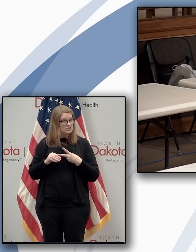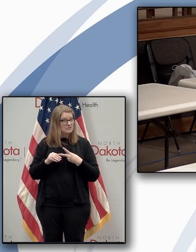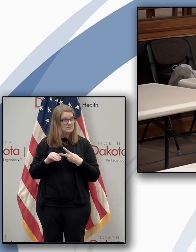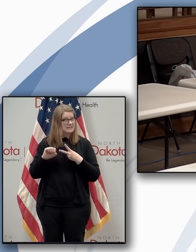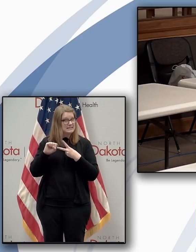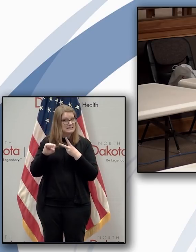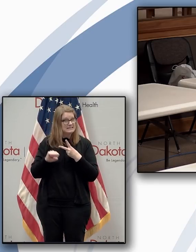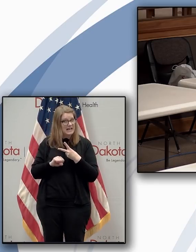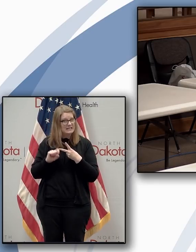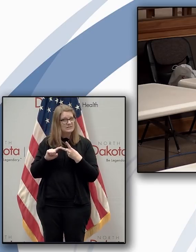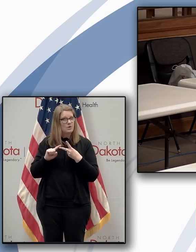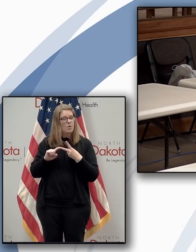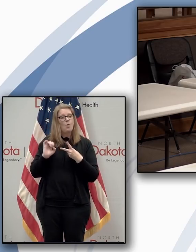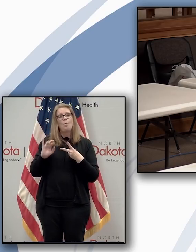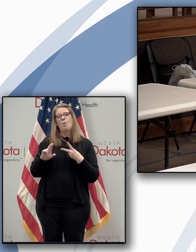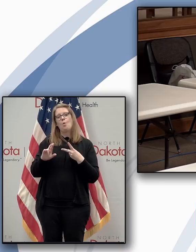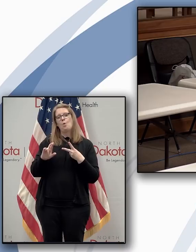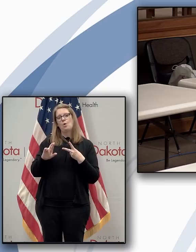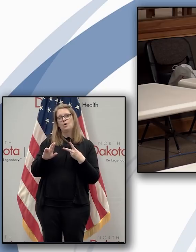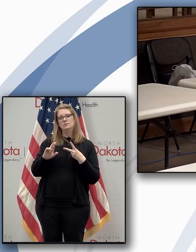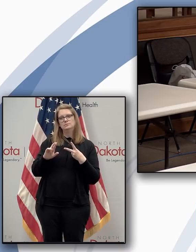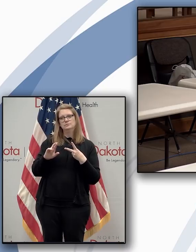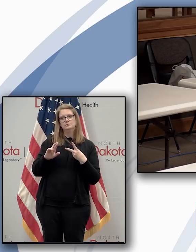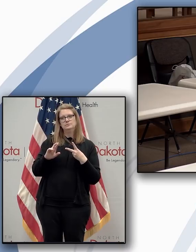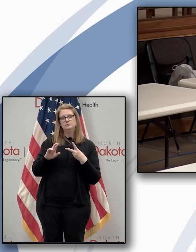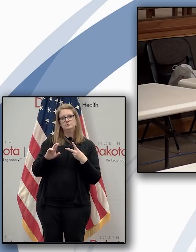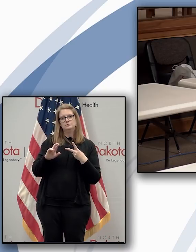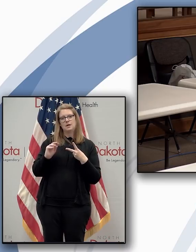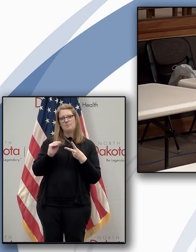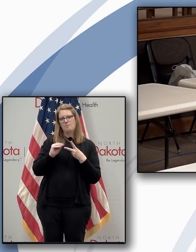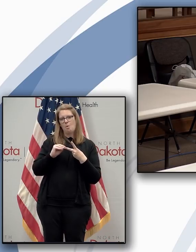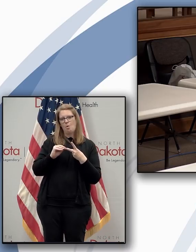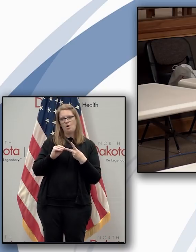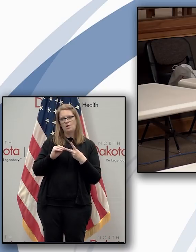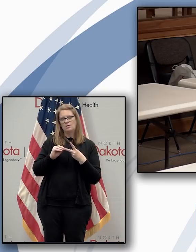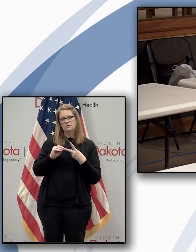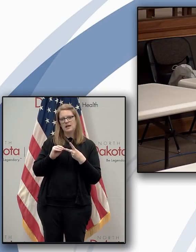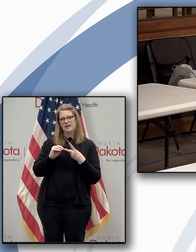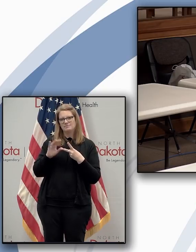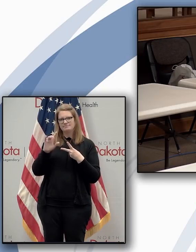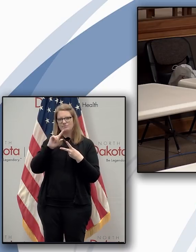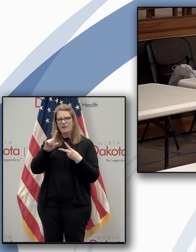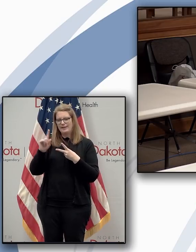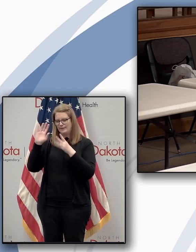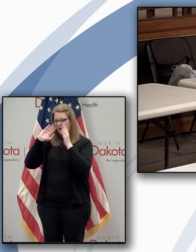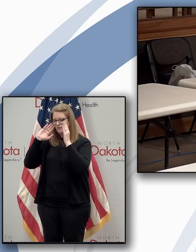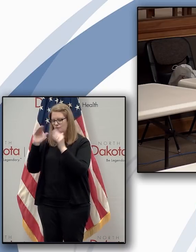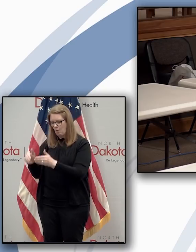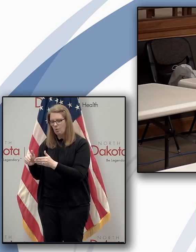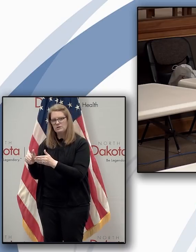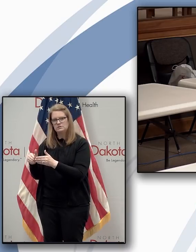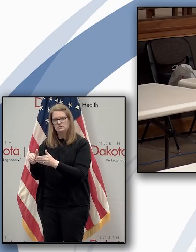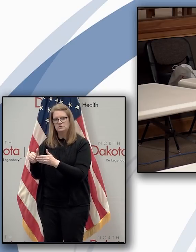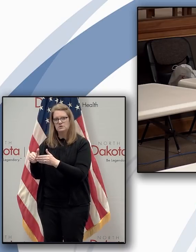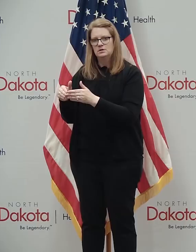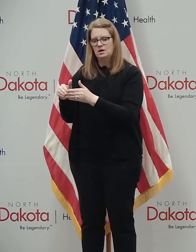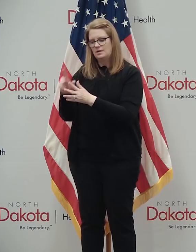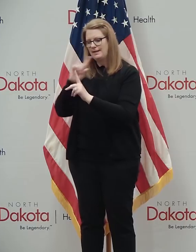is this meant to be more of a decentralization, more hyper-local approach for the later phases of the